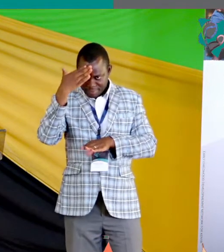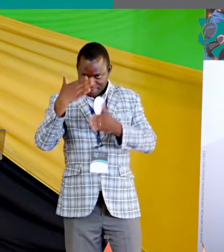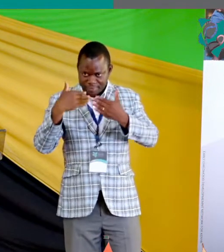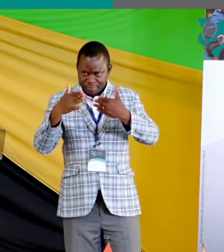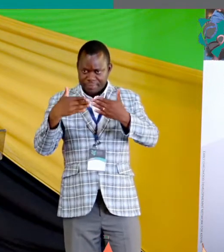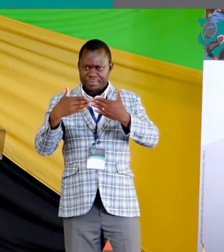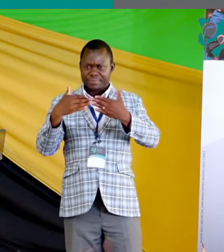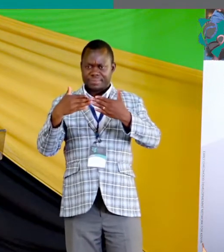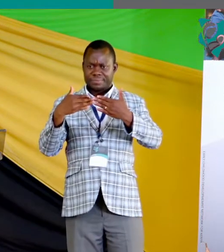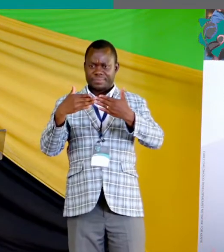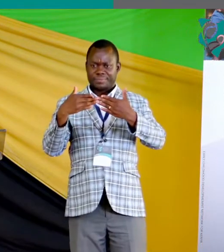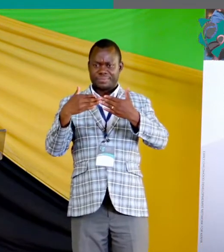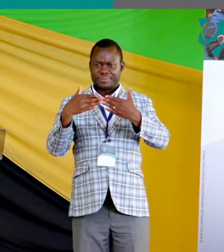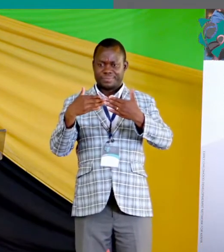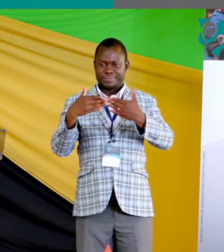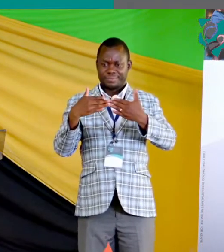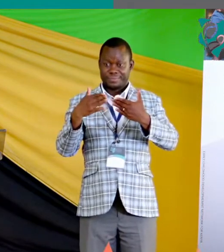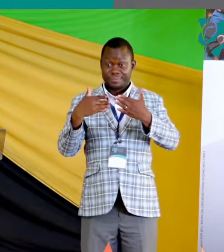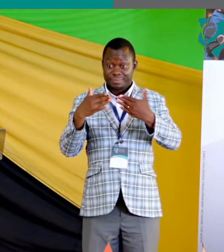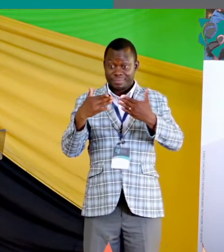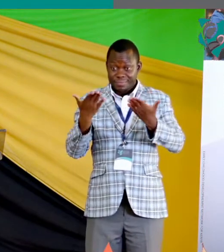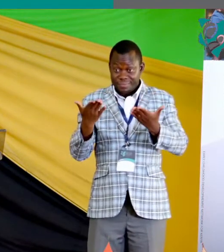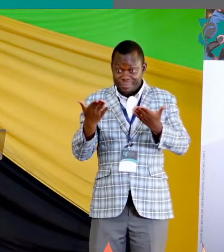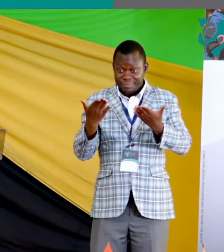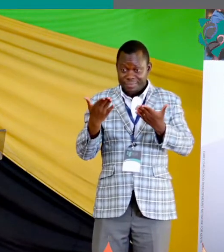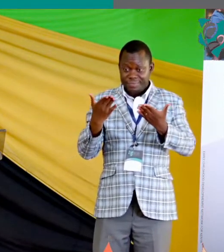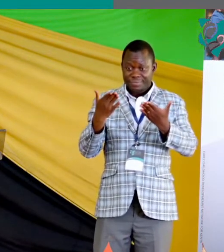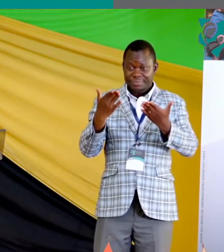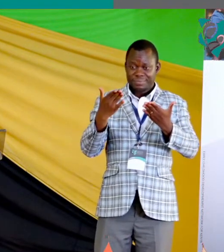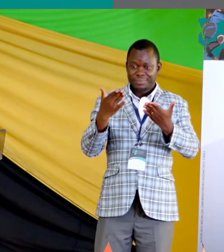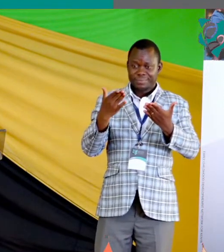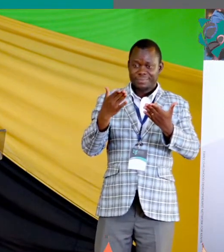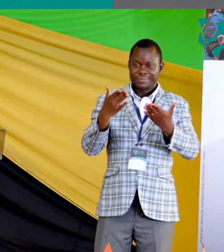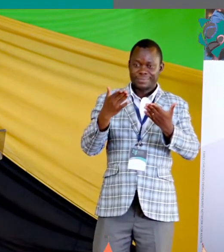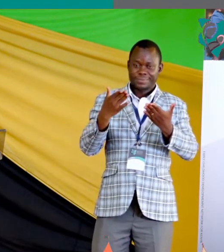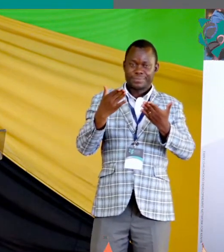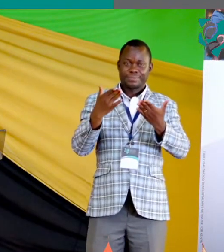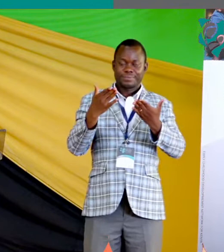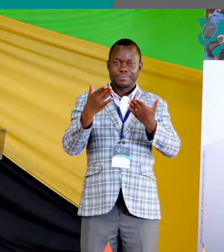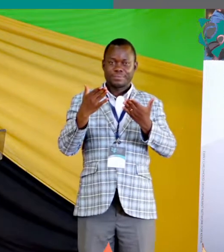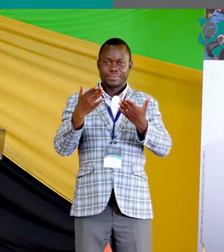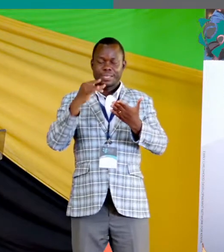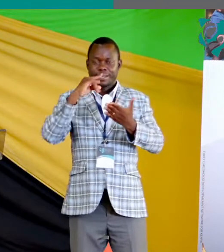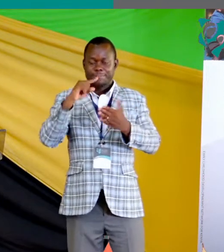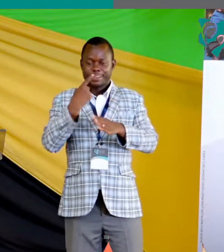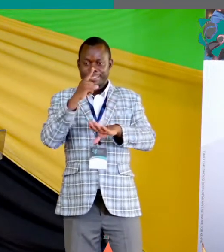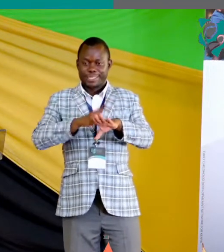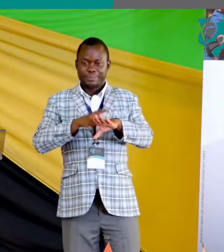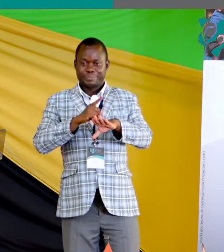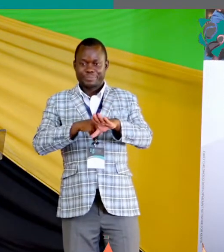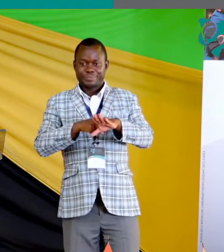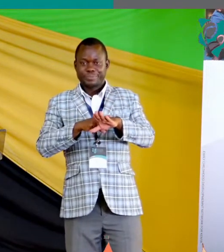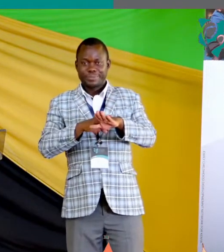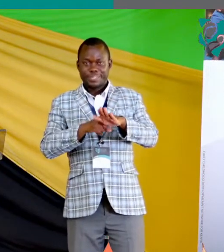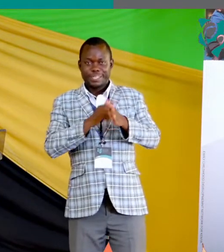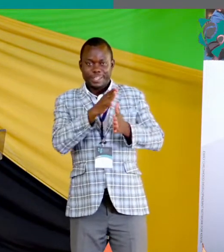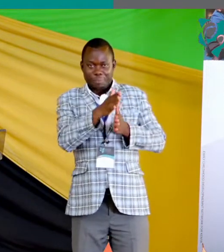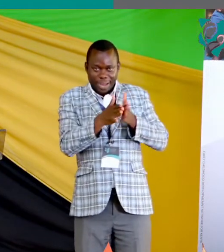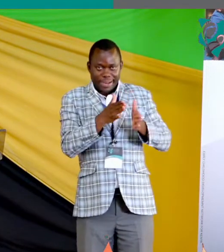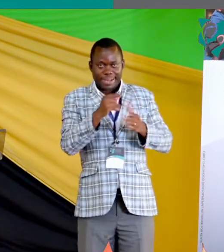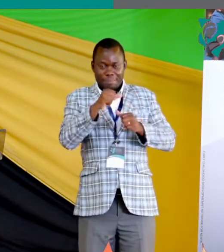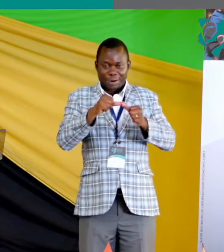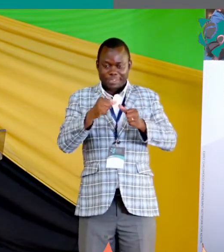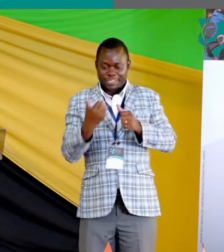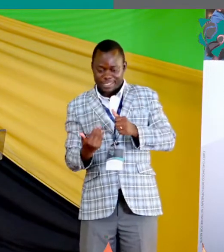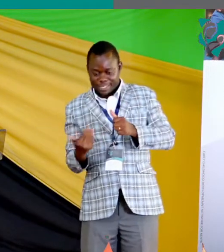the county. From that baseline survey, the first thing that we did as a county was the issue of human resource. We were